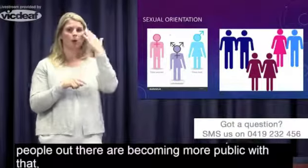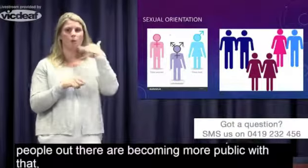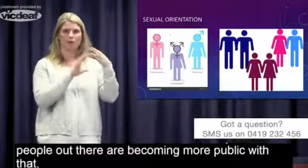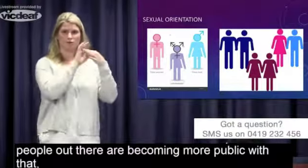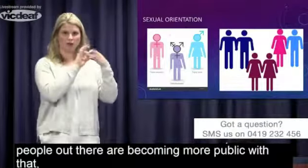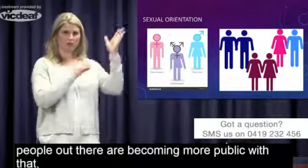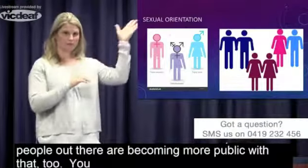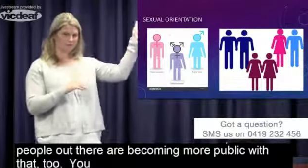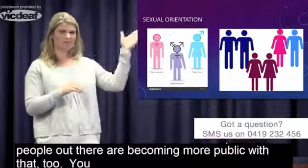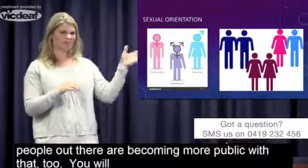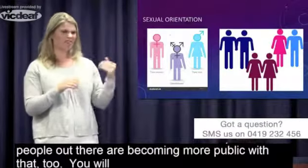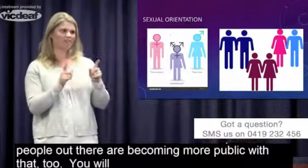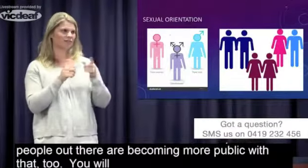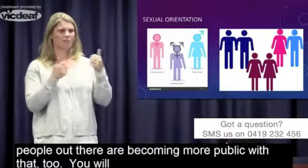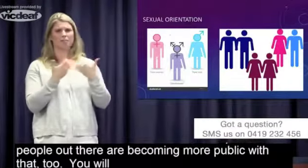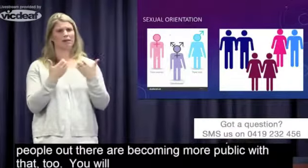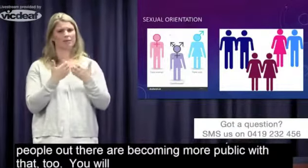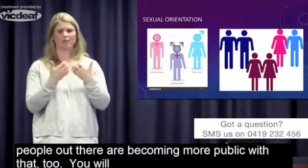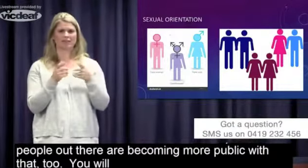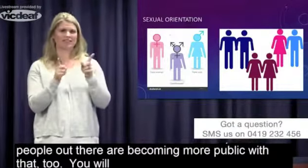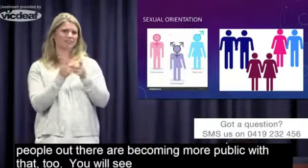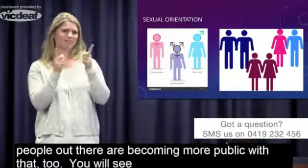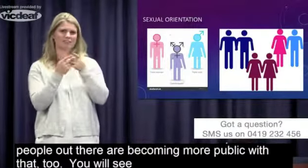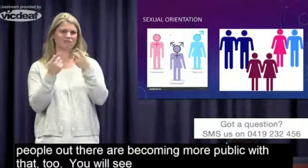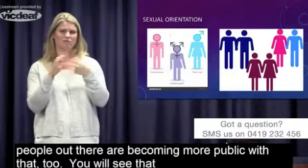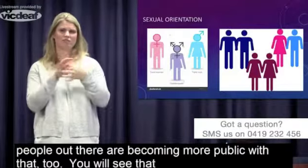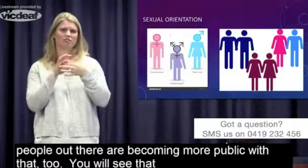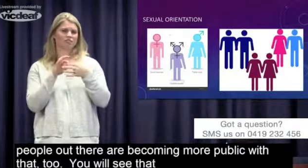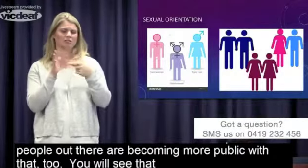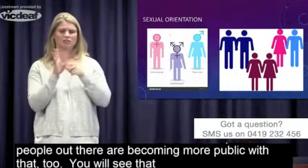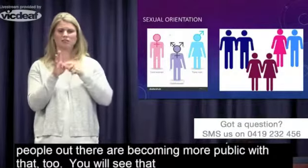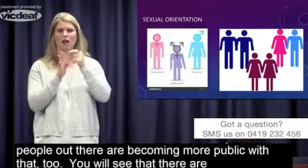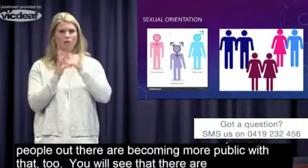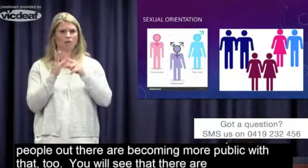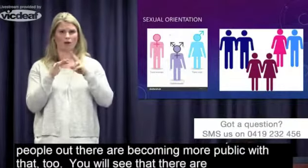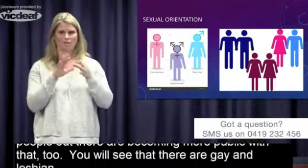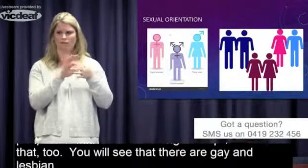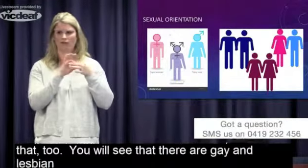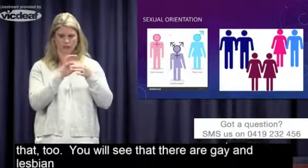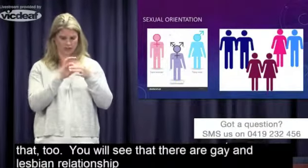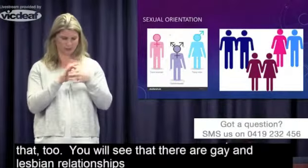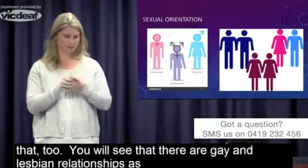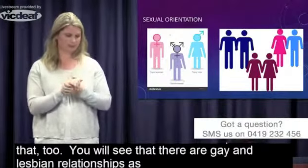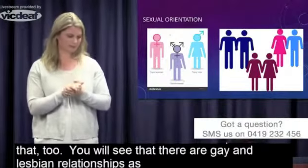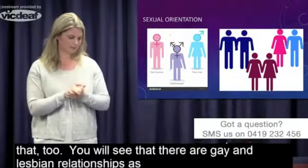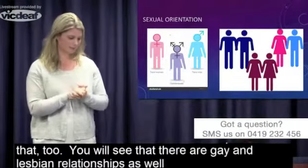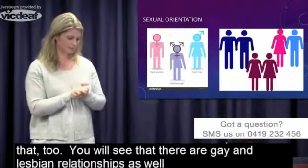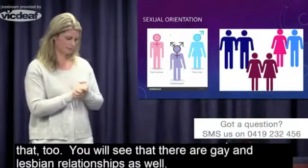that there are gay and lesbian relationships as well. There are many different types of